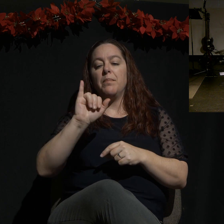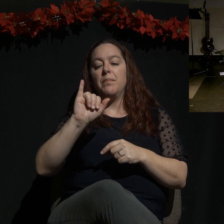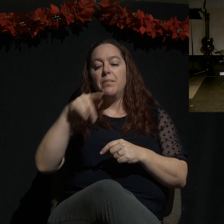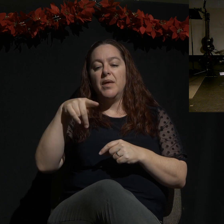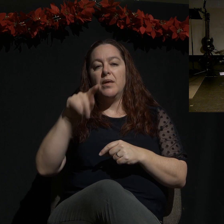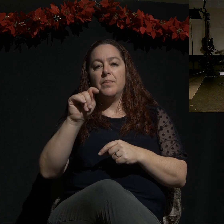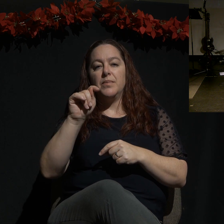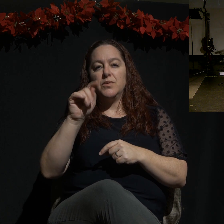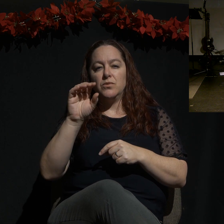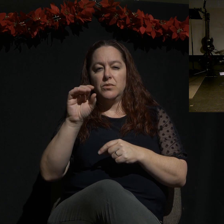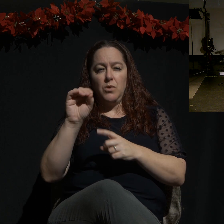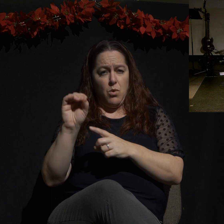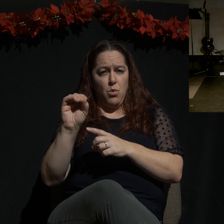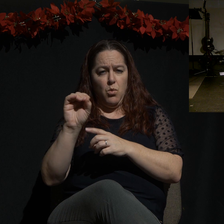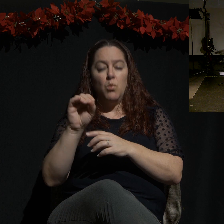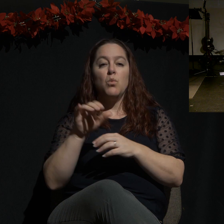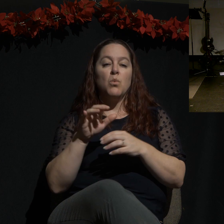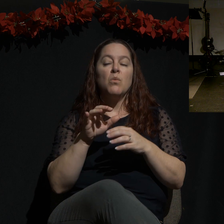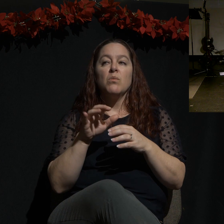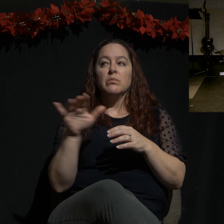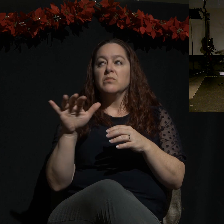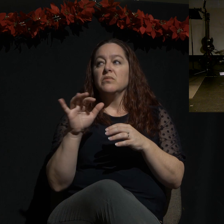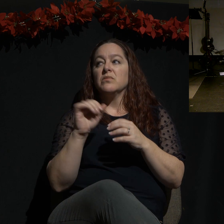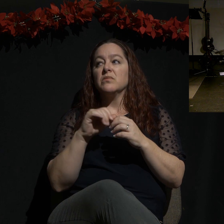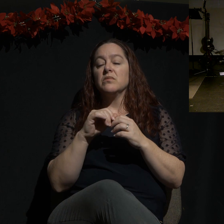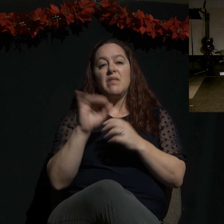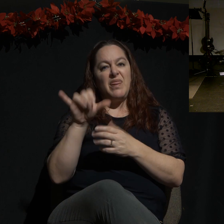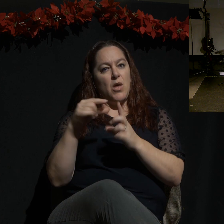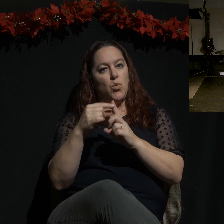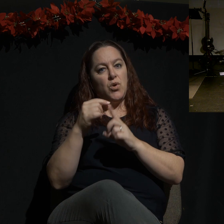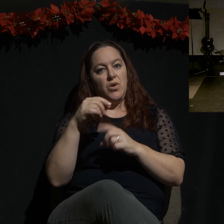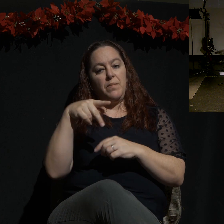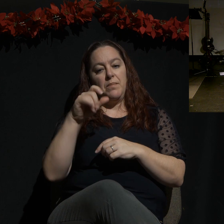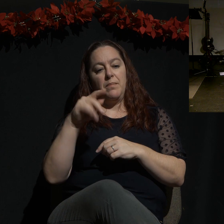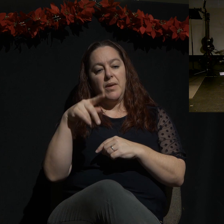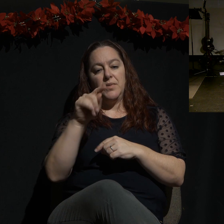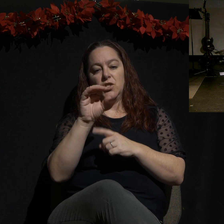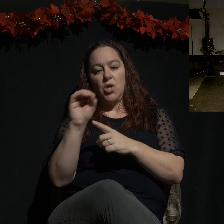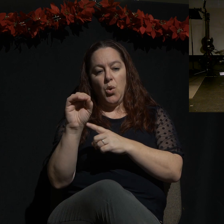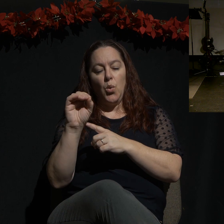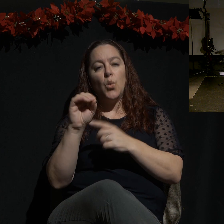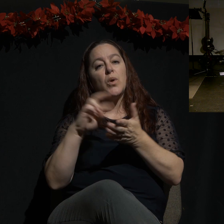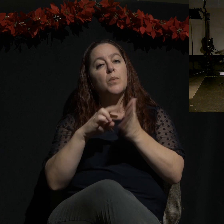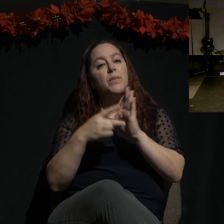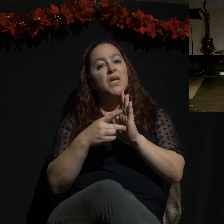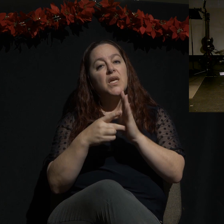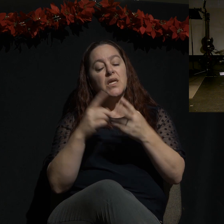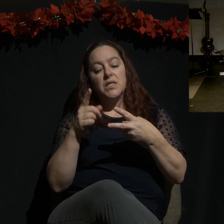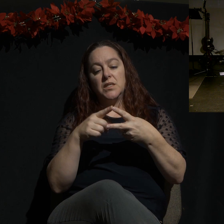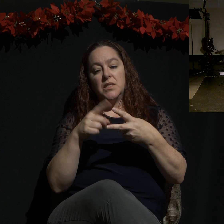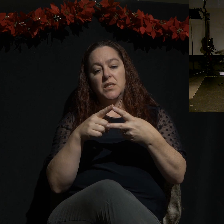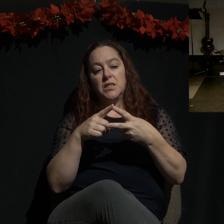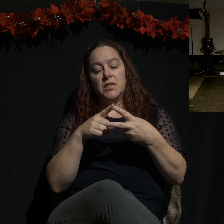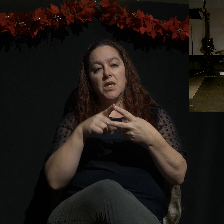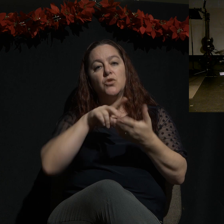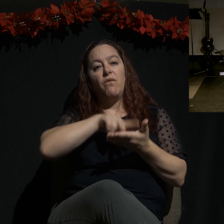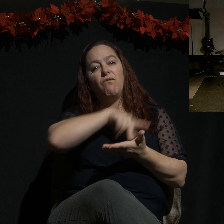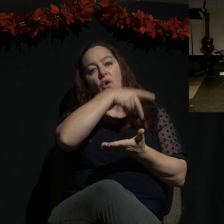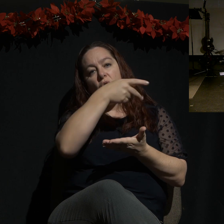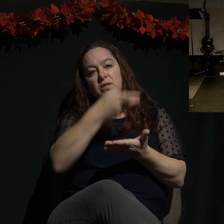also, so this word pipto, what it means is it means to fall